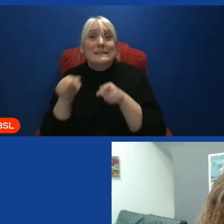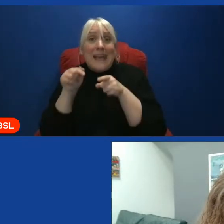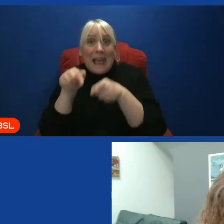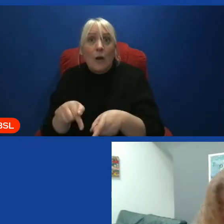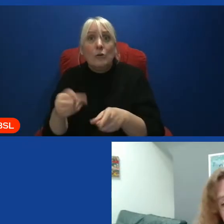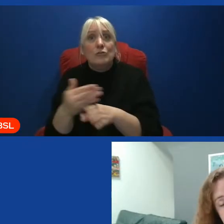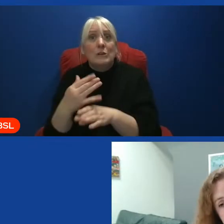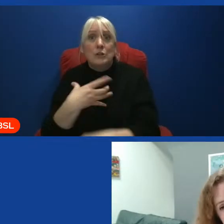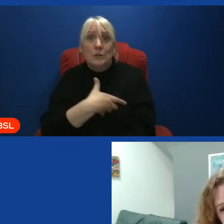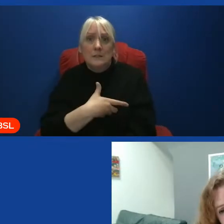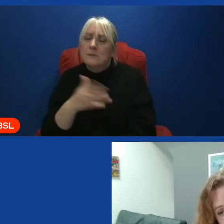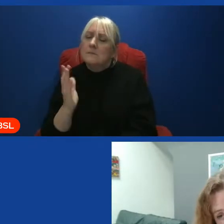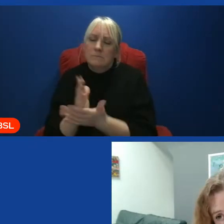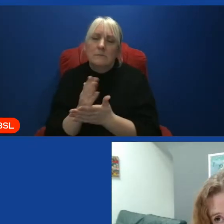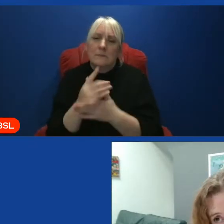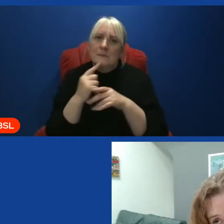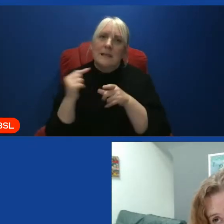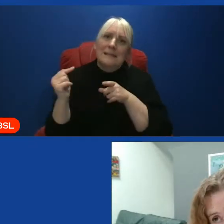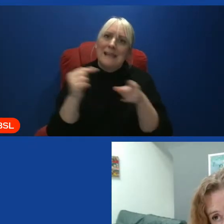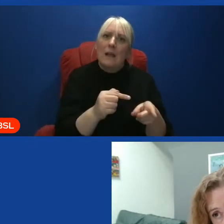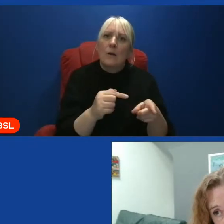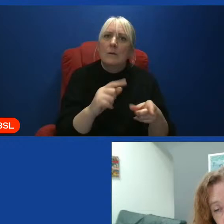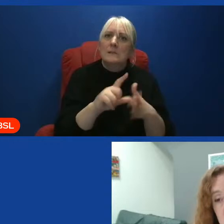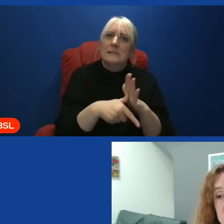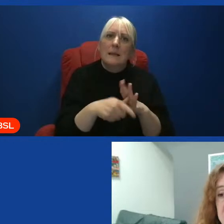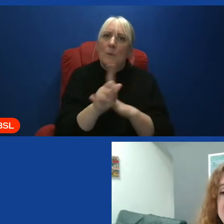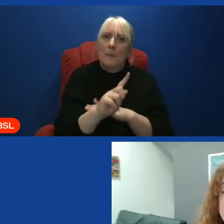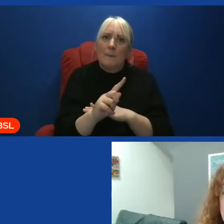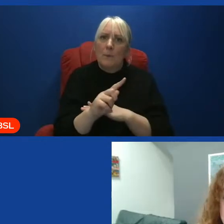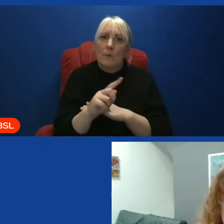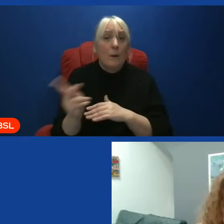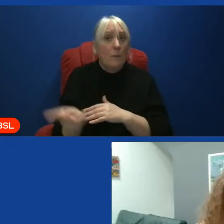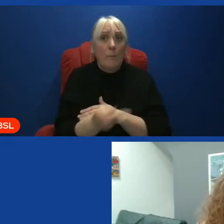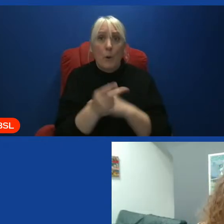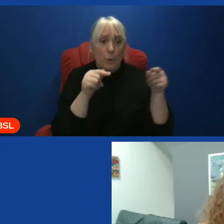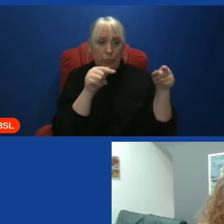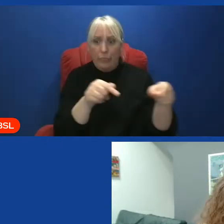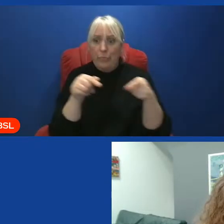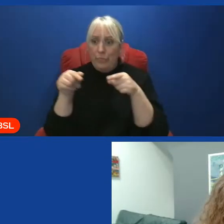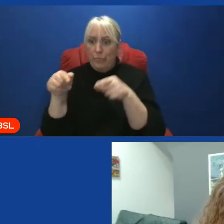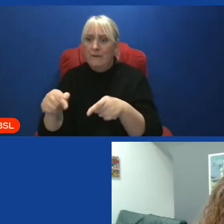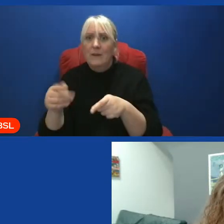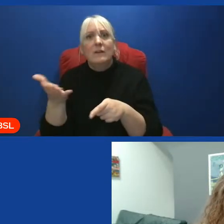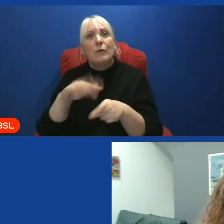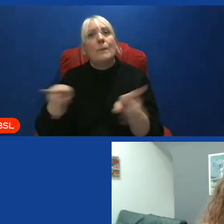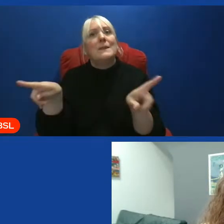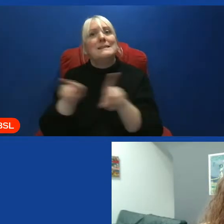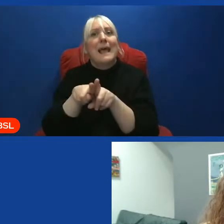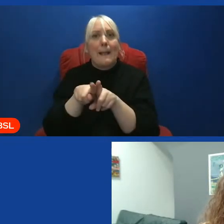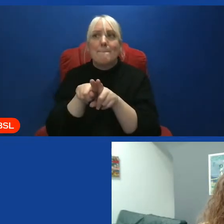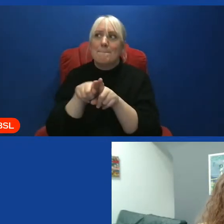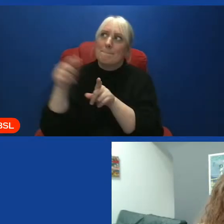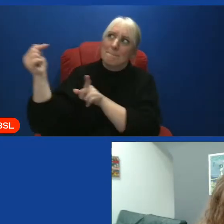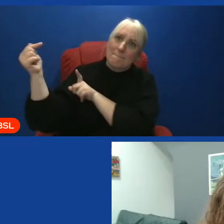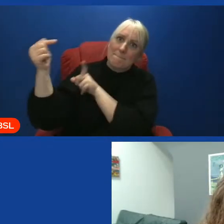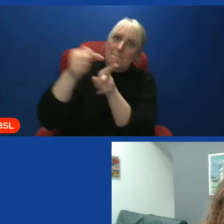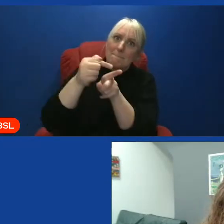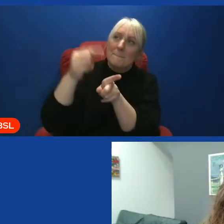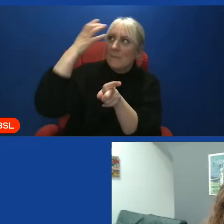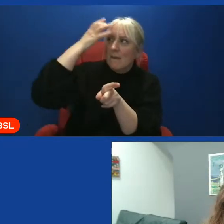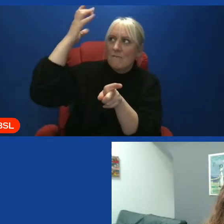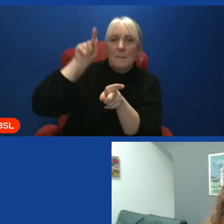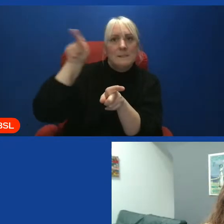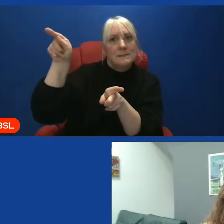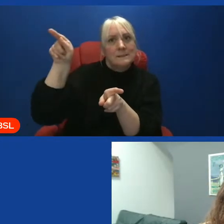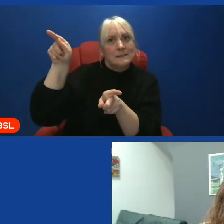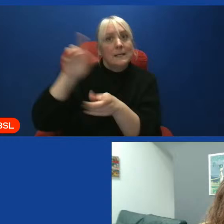disabled people. The attacks come from the same source, and so we will need to mount the biggest campaign possible in order to